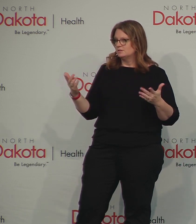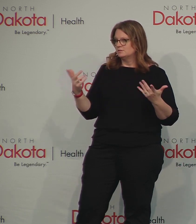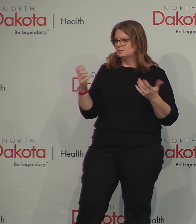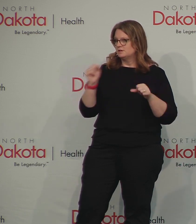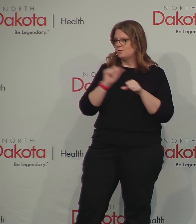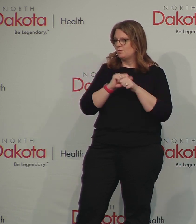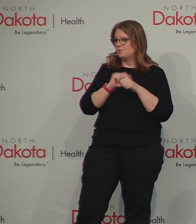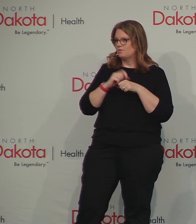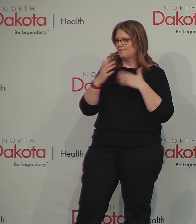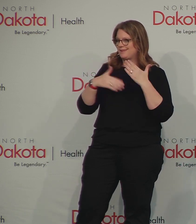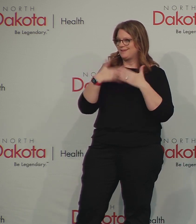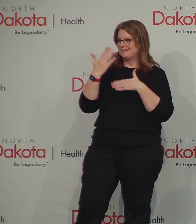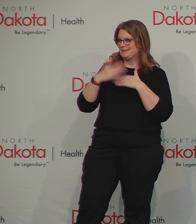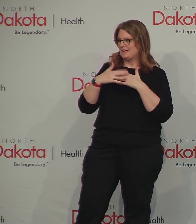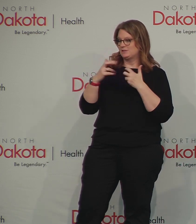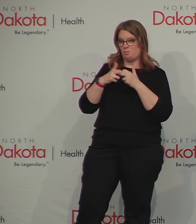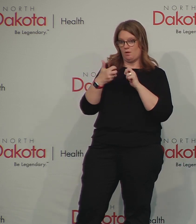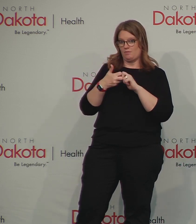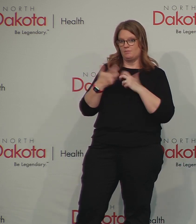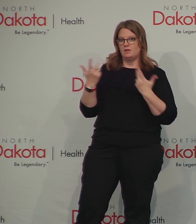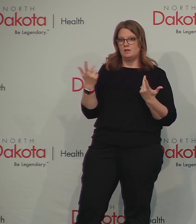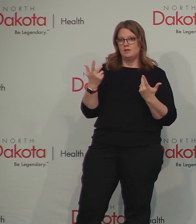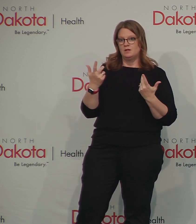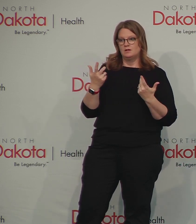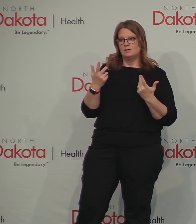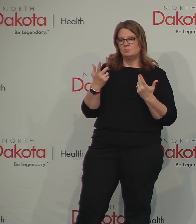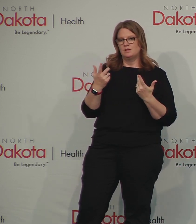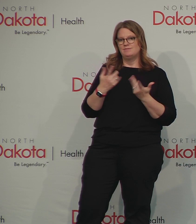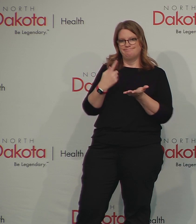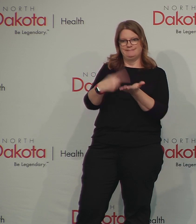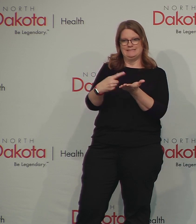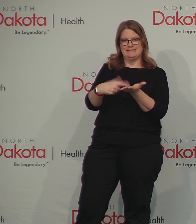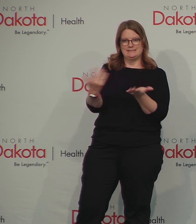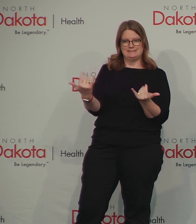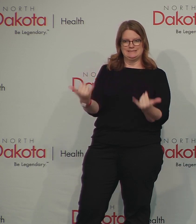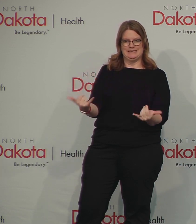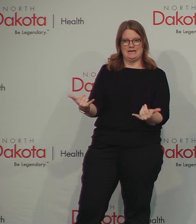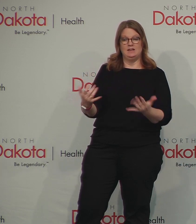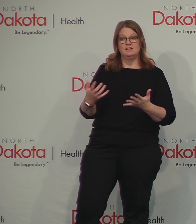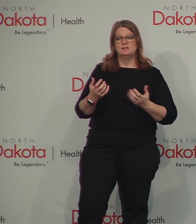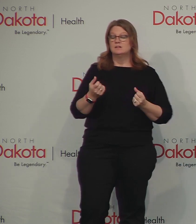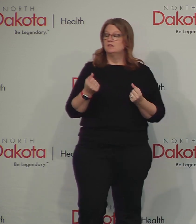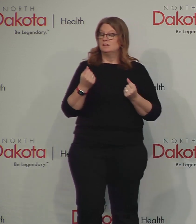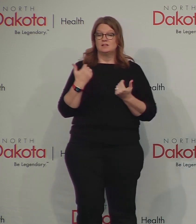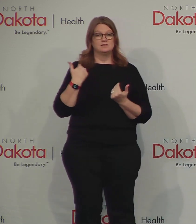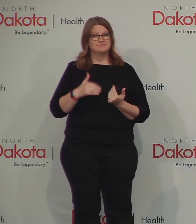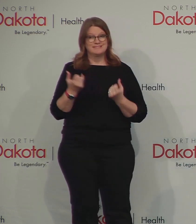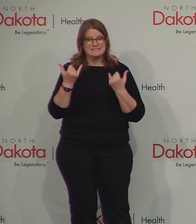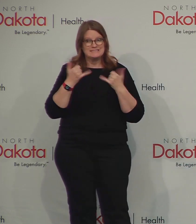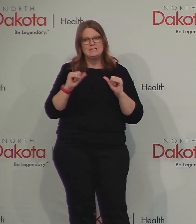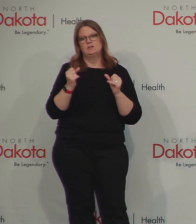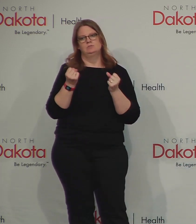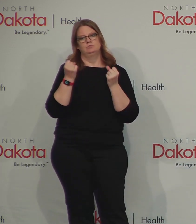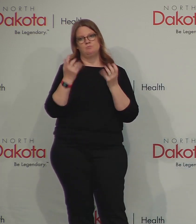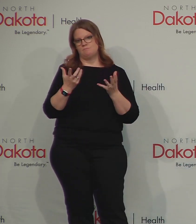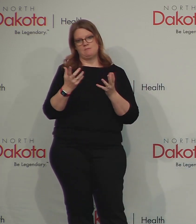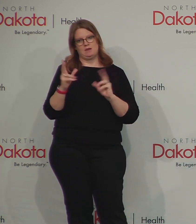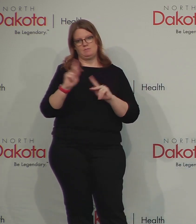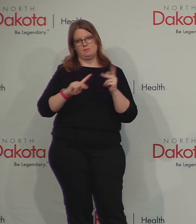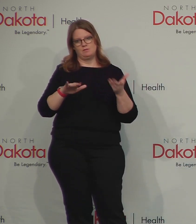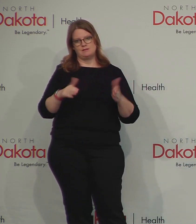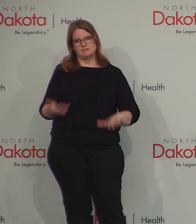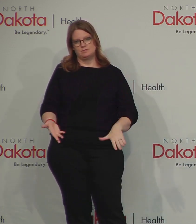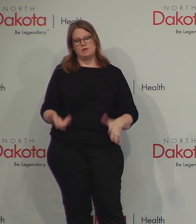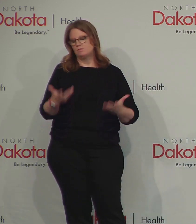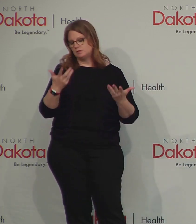biggest problems. And of course, again, as we've noted today, too many people are still passing away with COVID. And